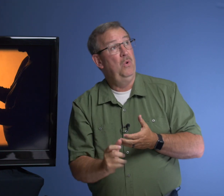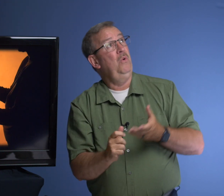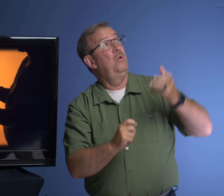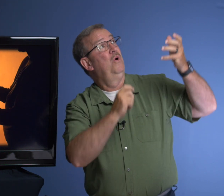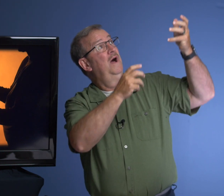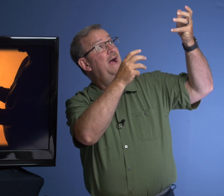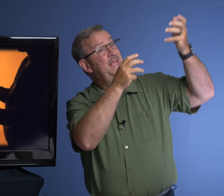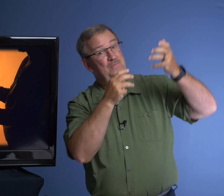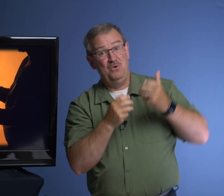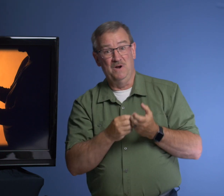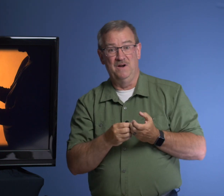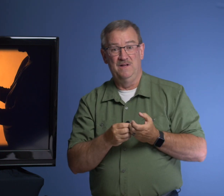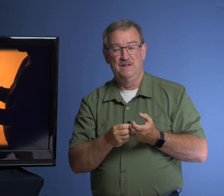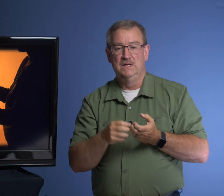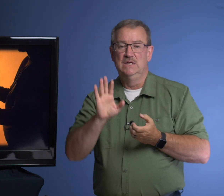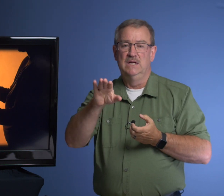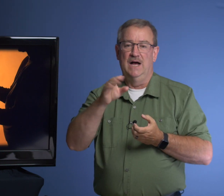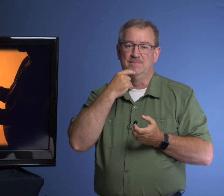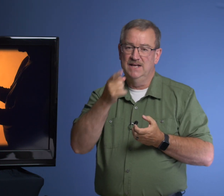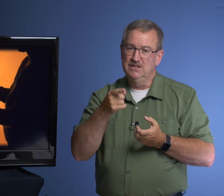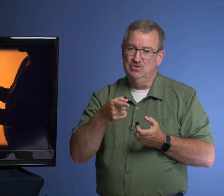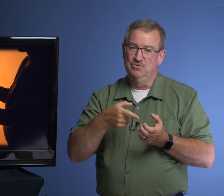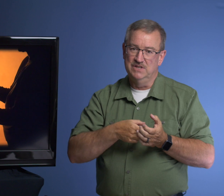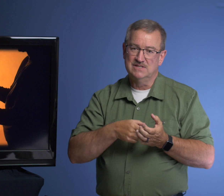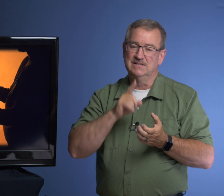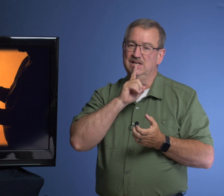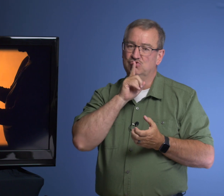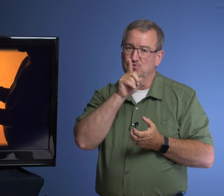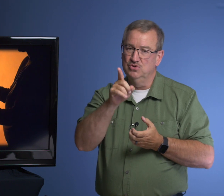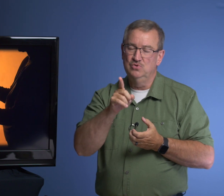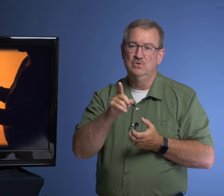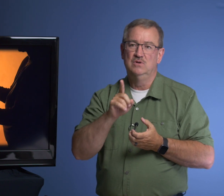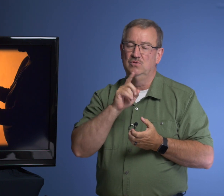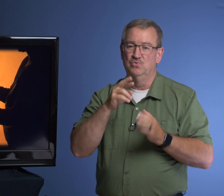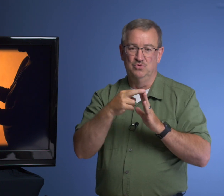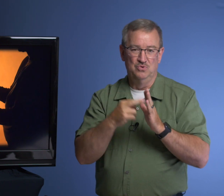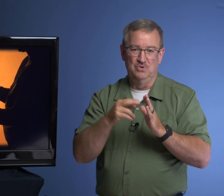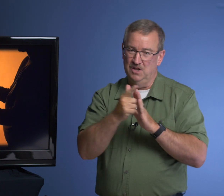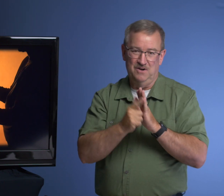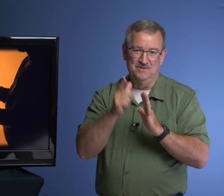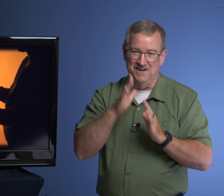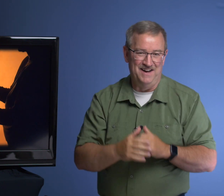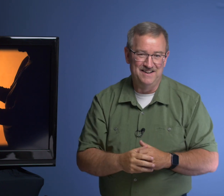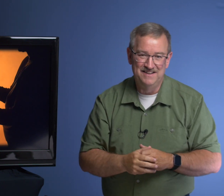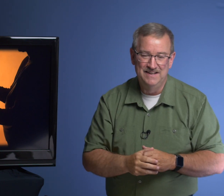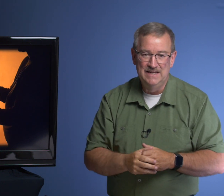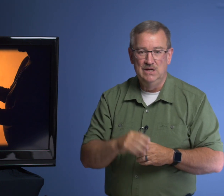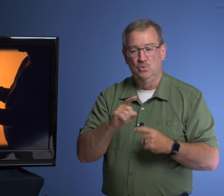Oh, I get more. I'm telling you, this is a true rule, law of God.